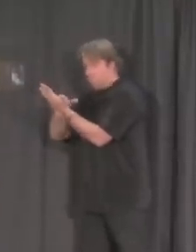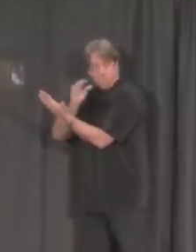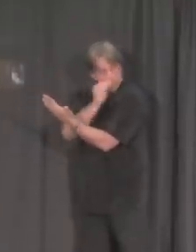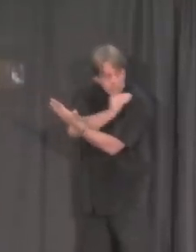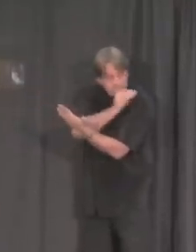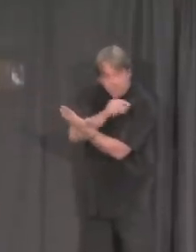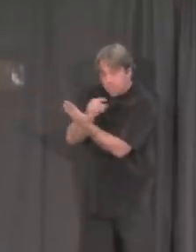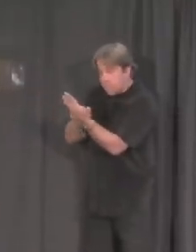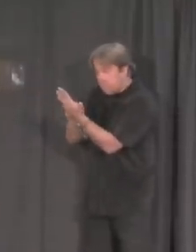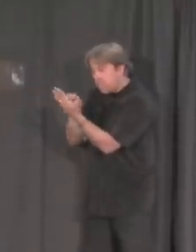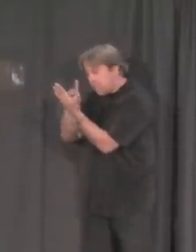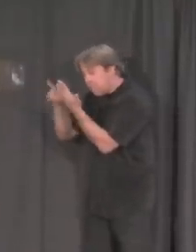tango,